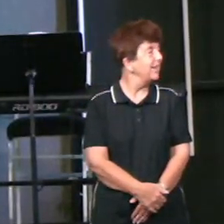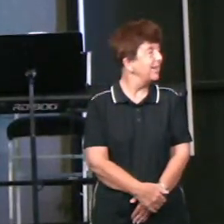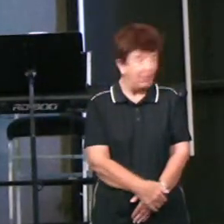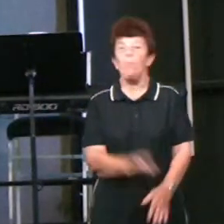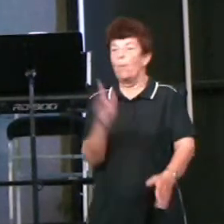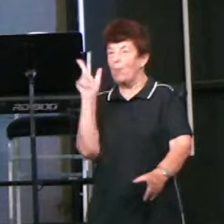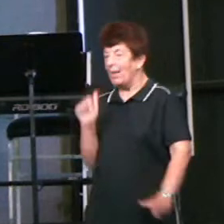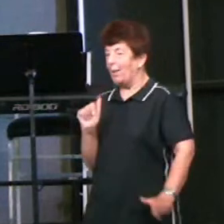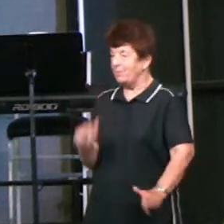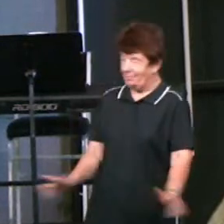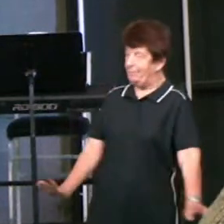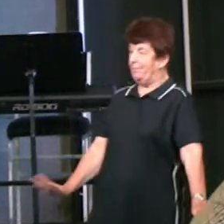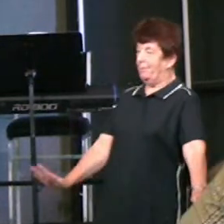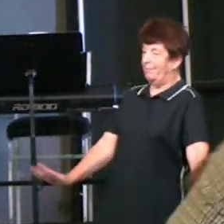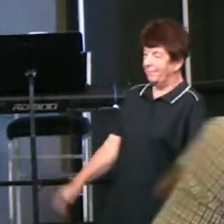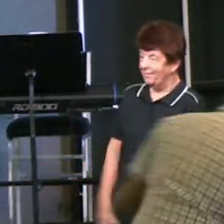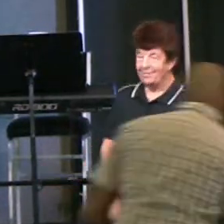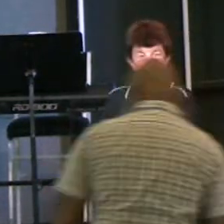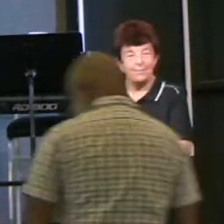I'll use this one.